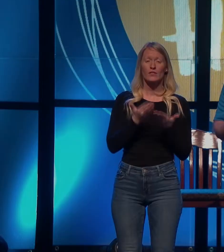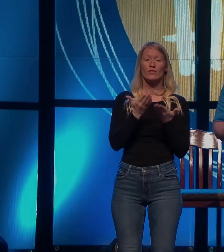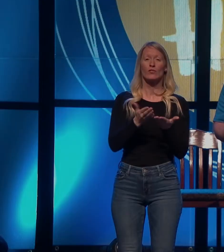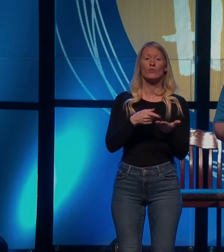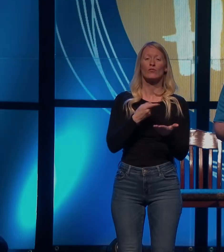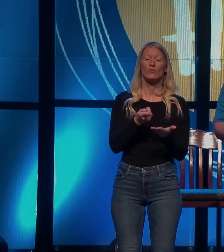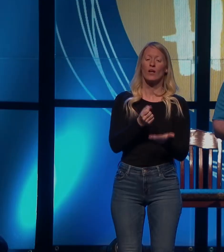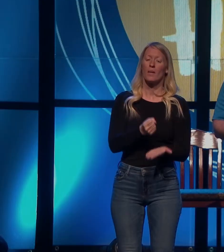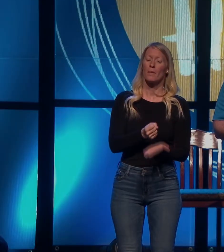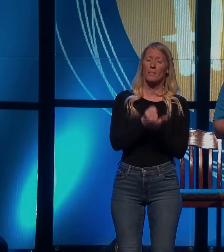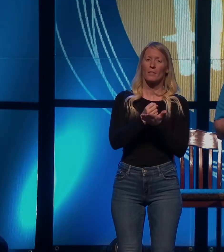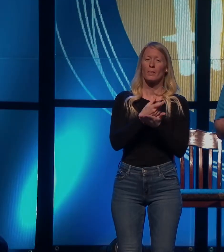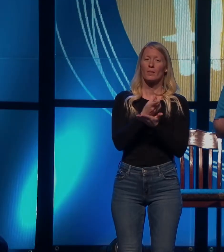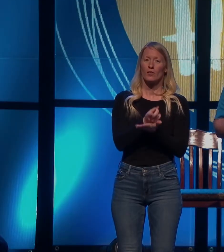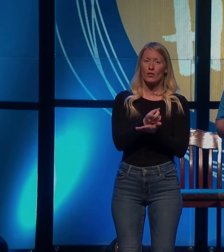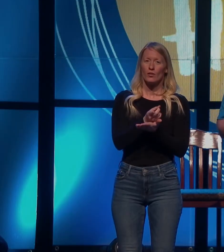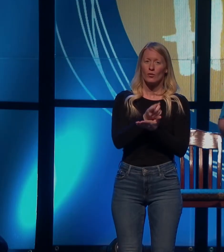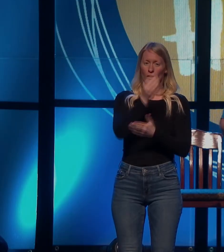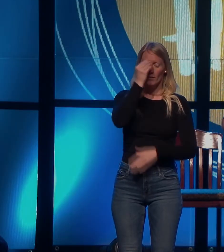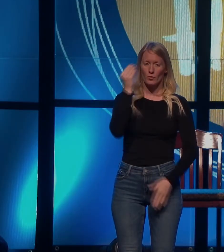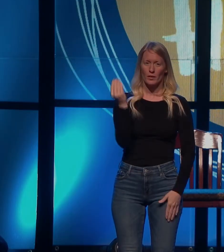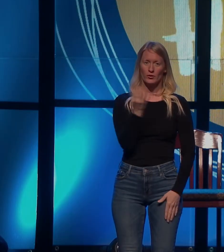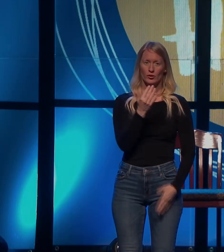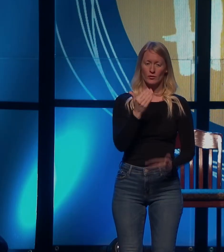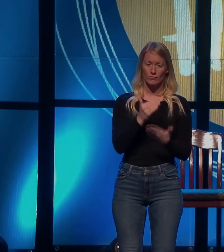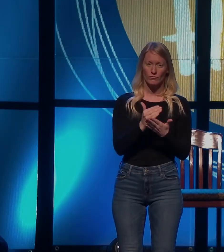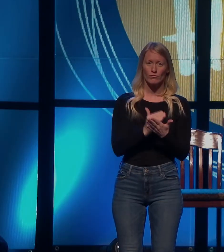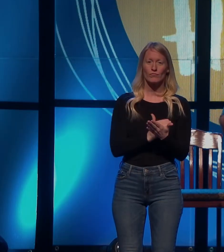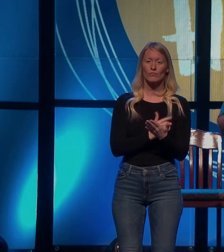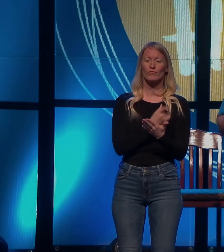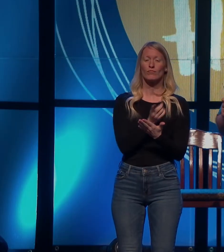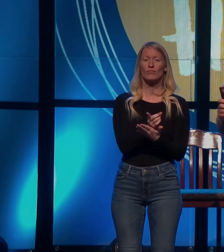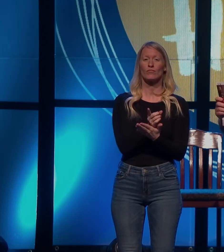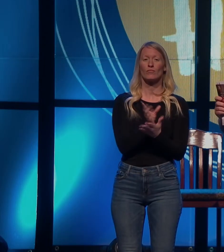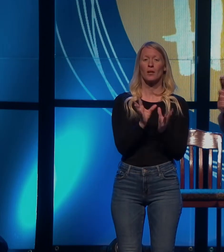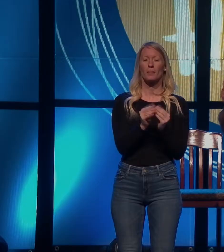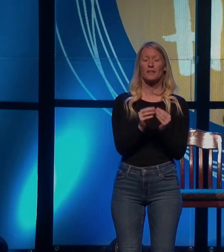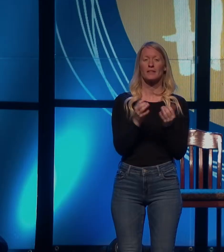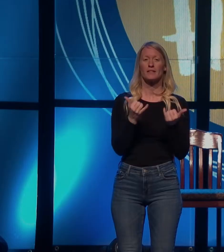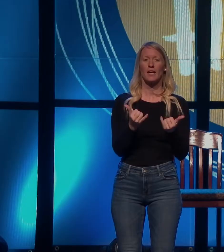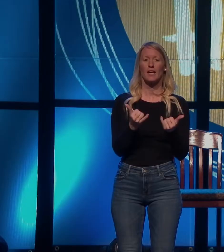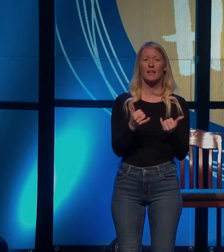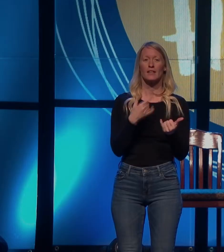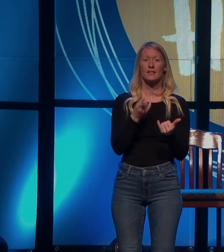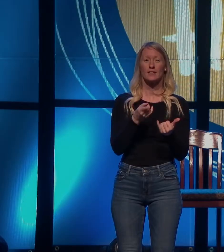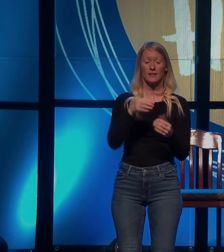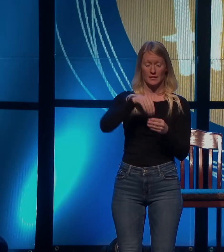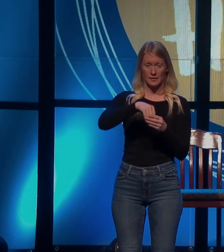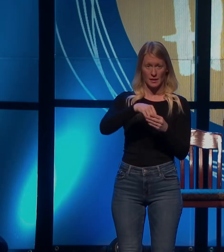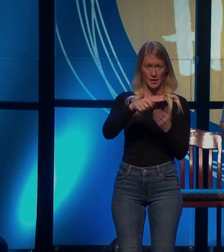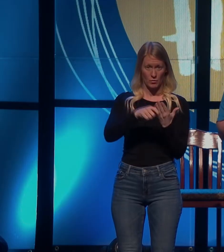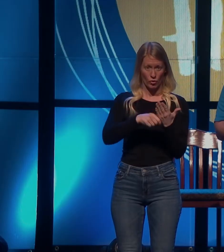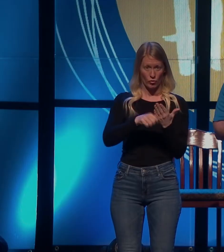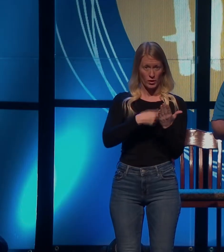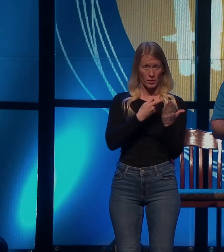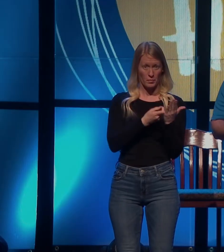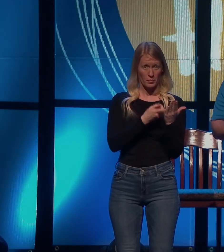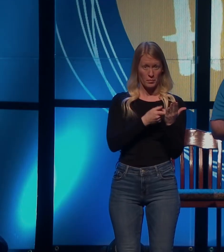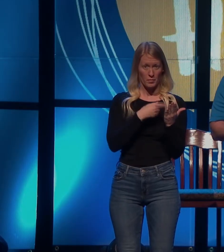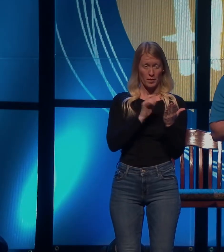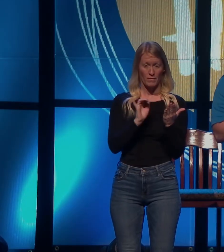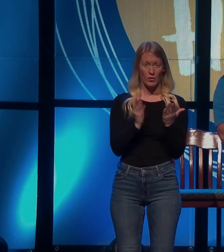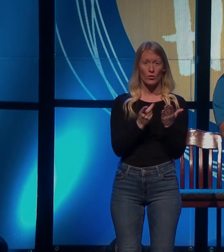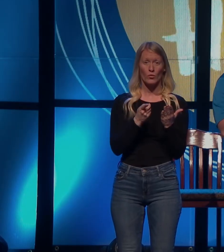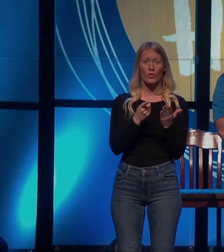helpful information as we go through our service today. So inside your program, there are a few things that I want to point out.